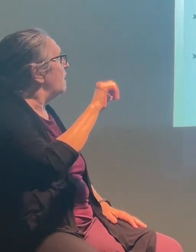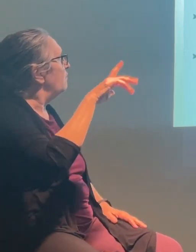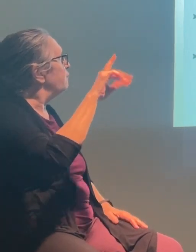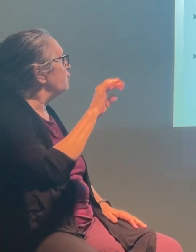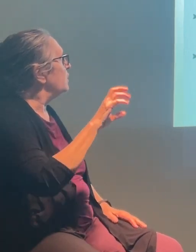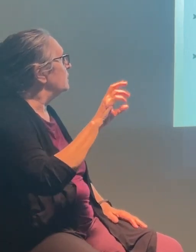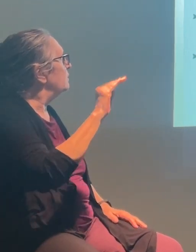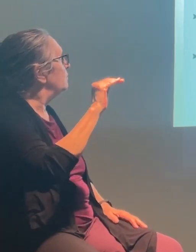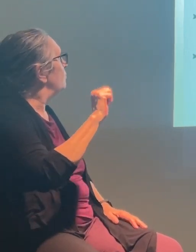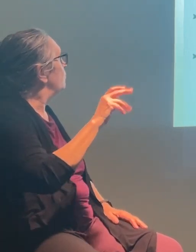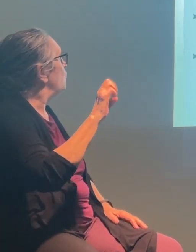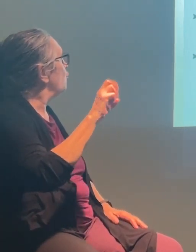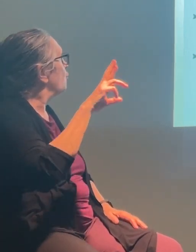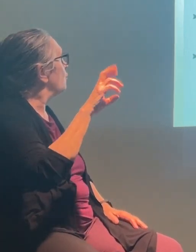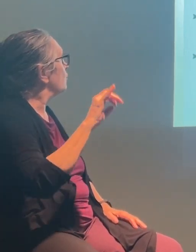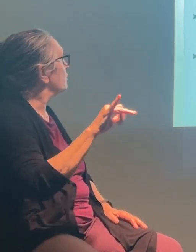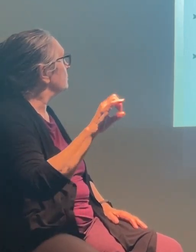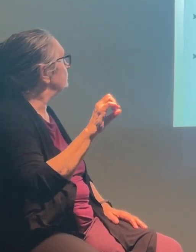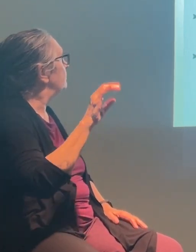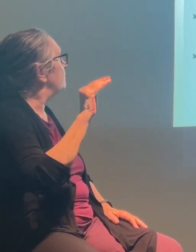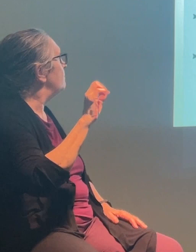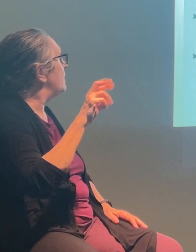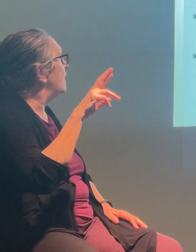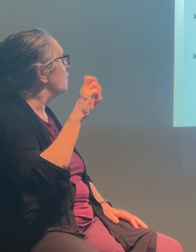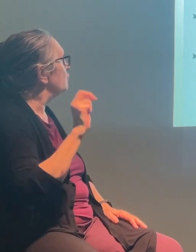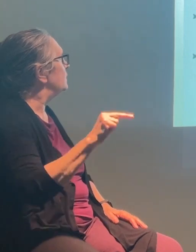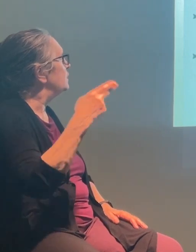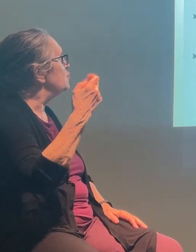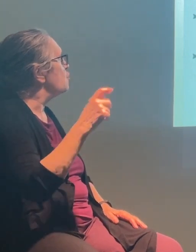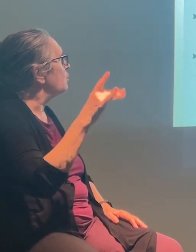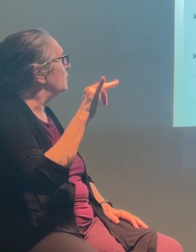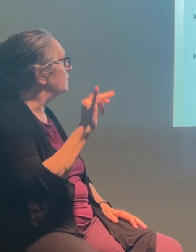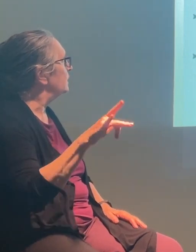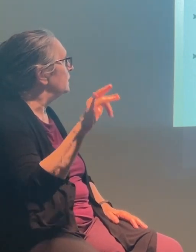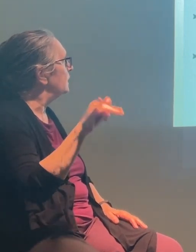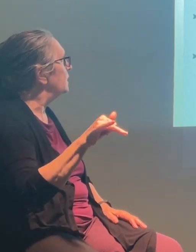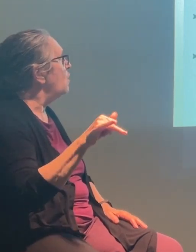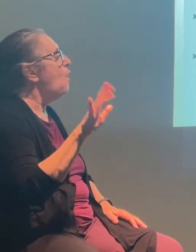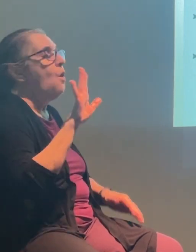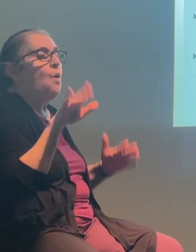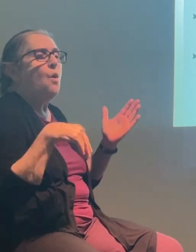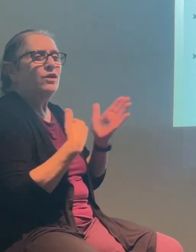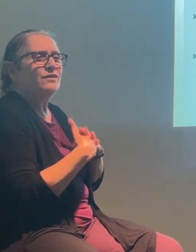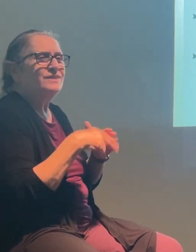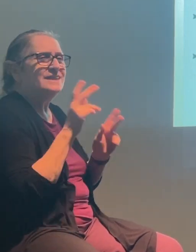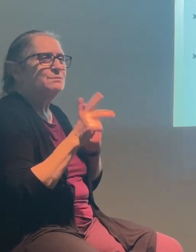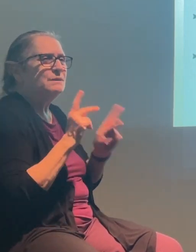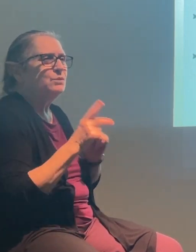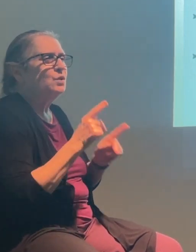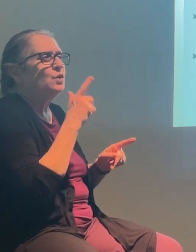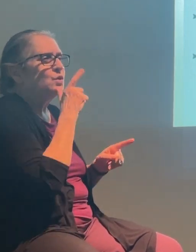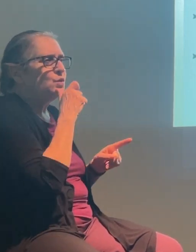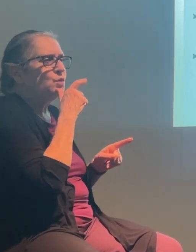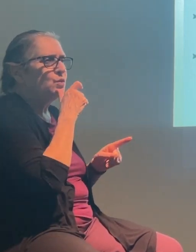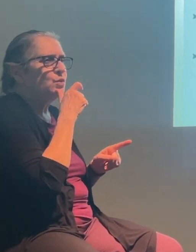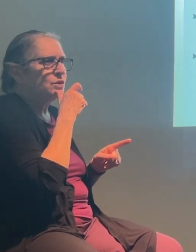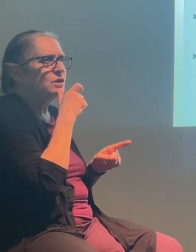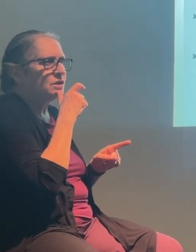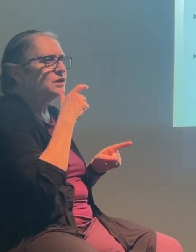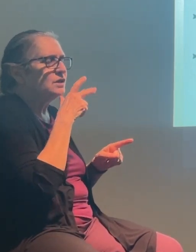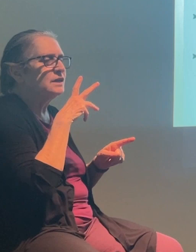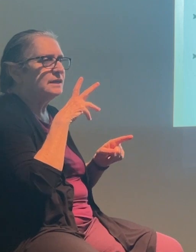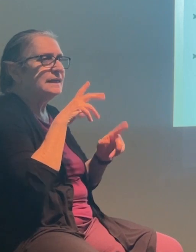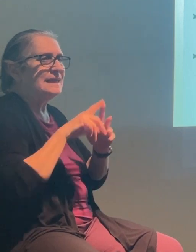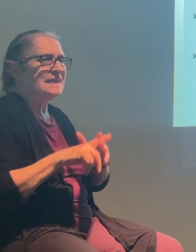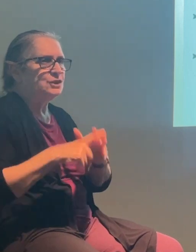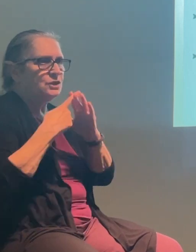as Arthur Dove, Max Weber, you know, other people. Those are all the people who were initially with the MoMA collection. So